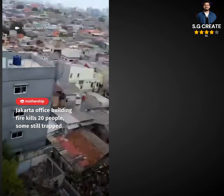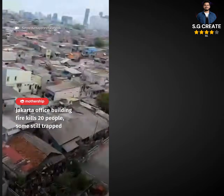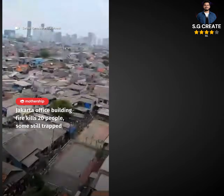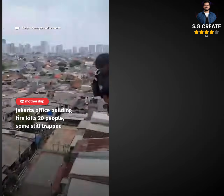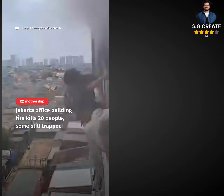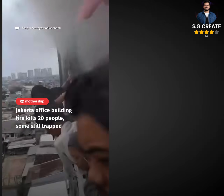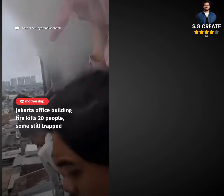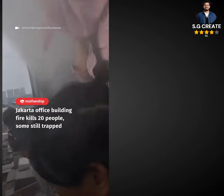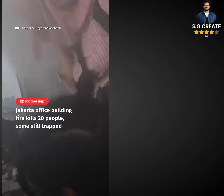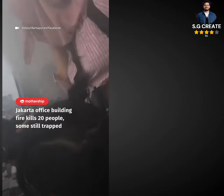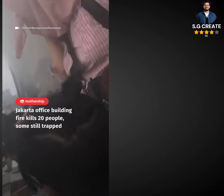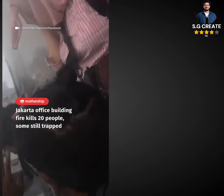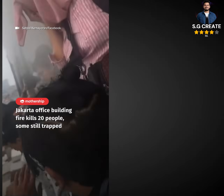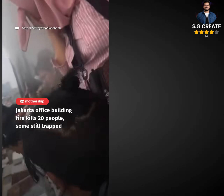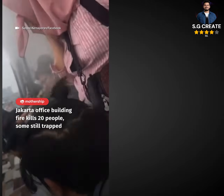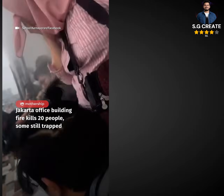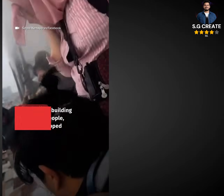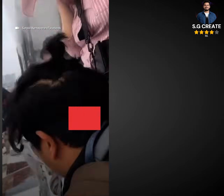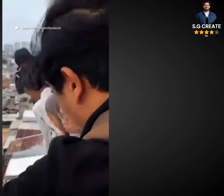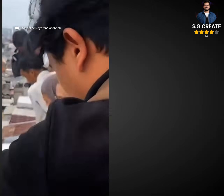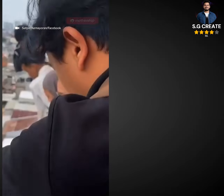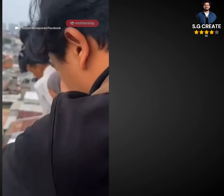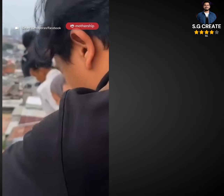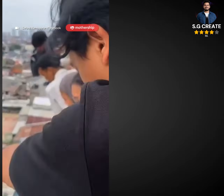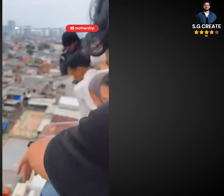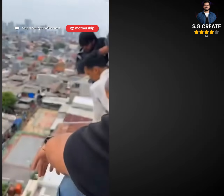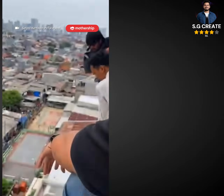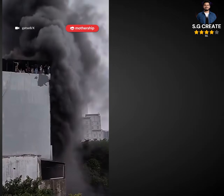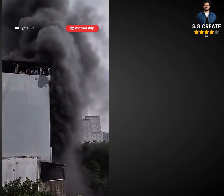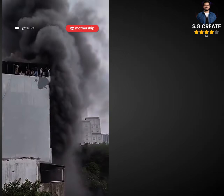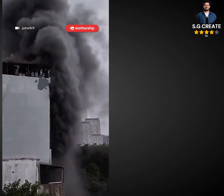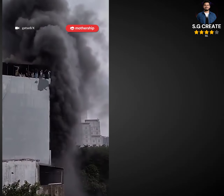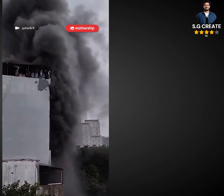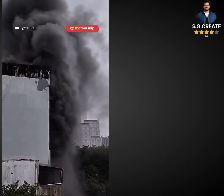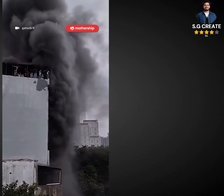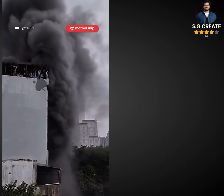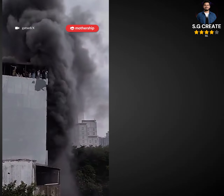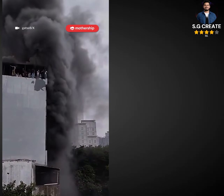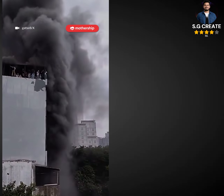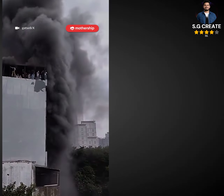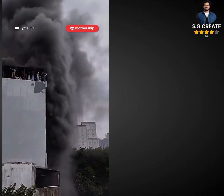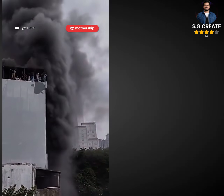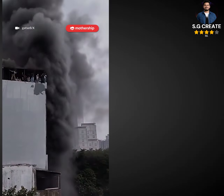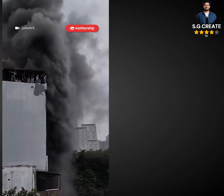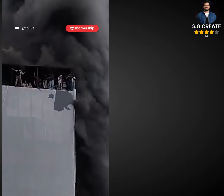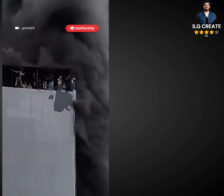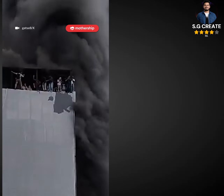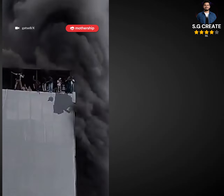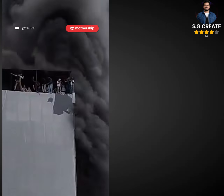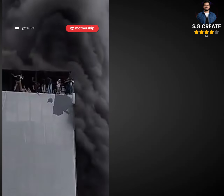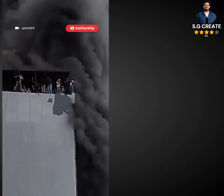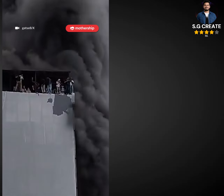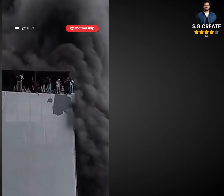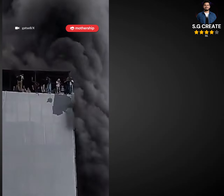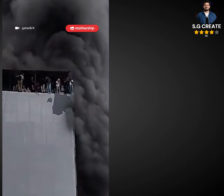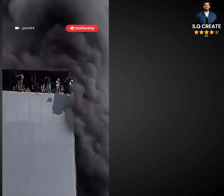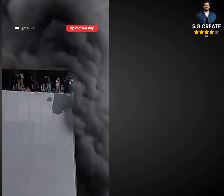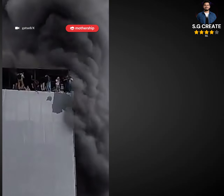levels regularly. Electrical safety. Ensure your flat phase distribution matches your power load requirements. Use a